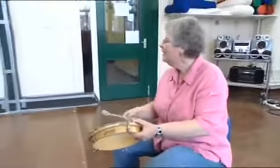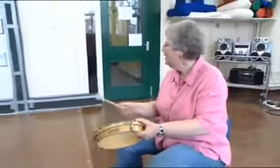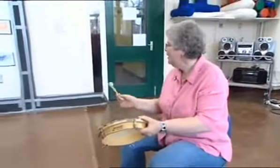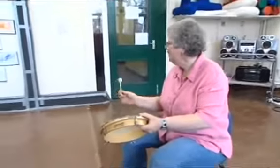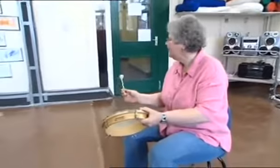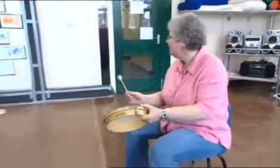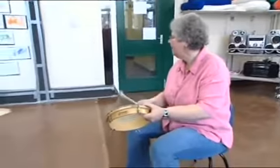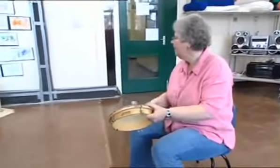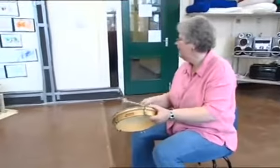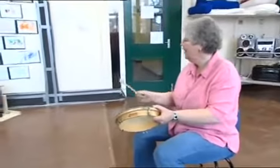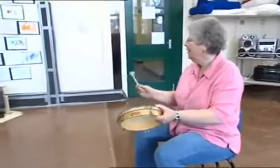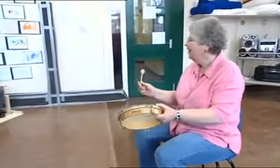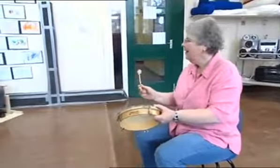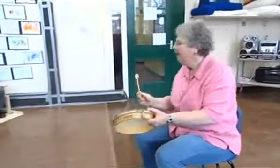Right.